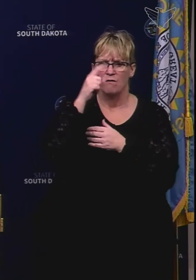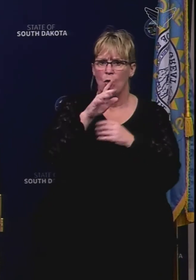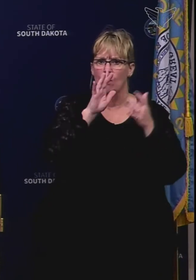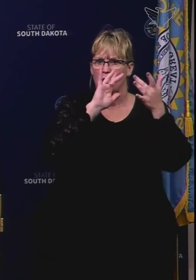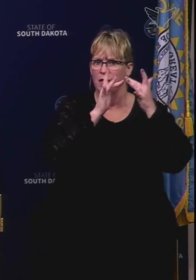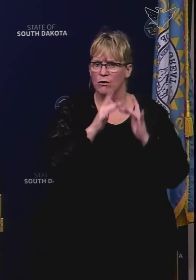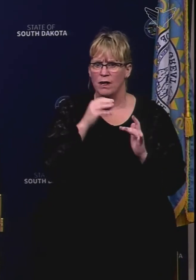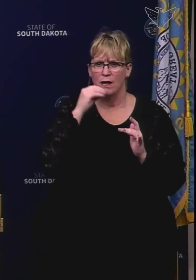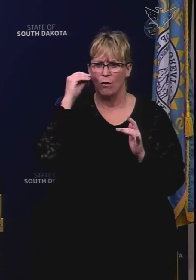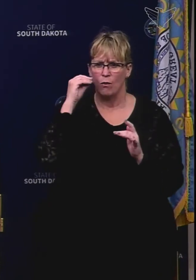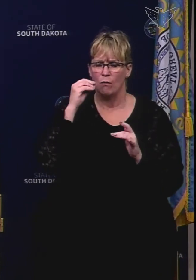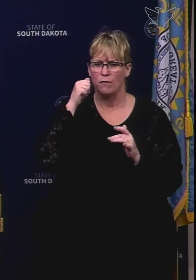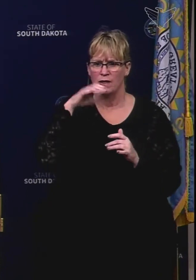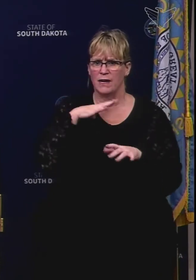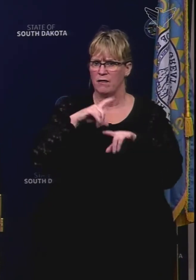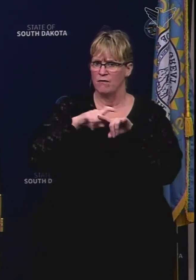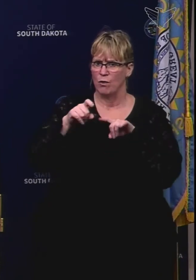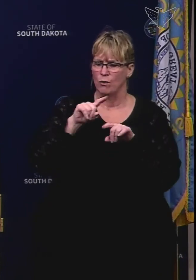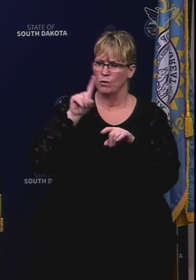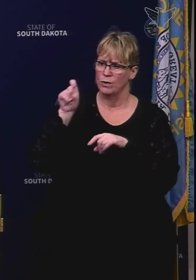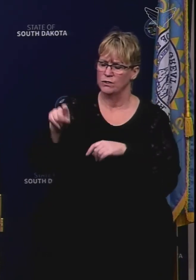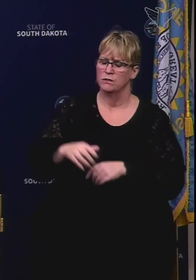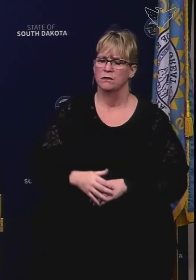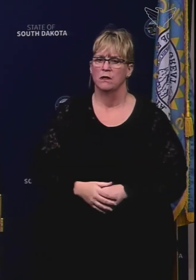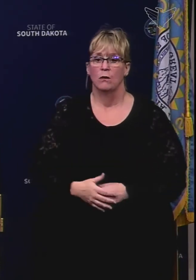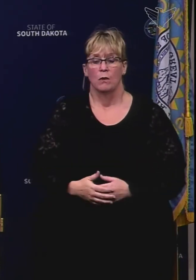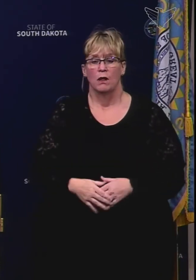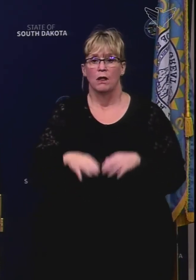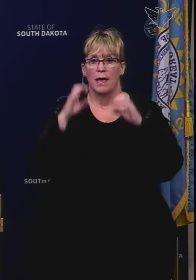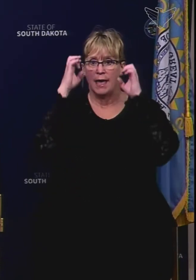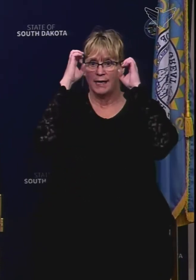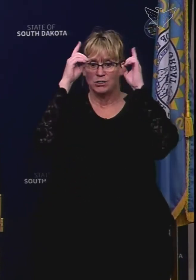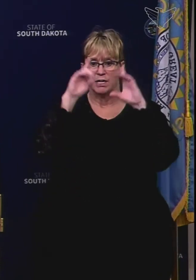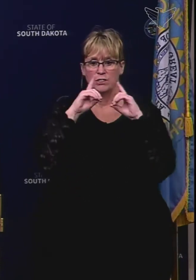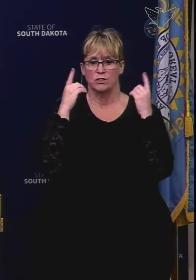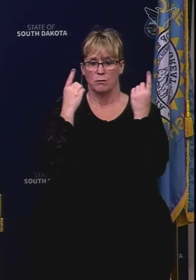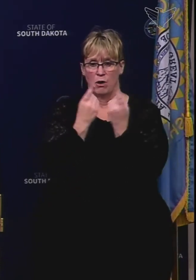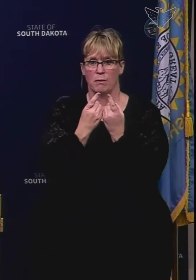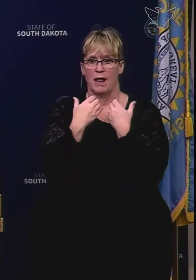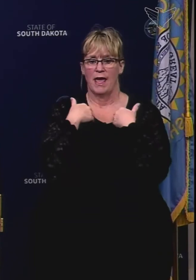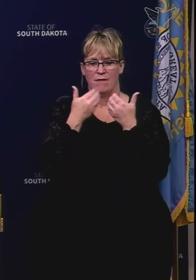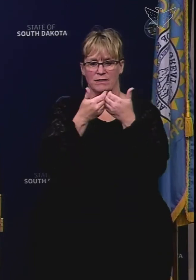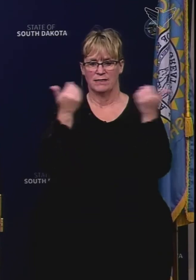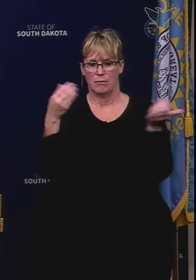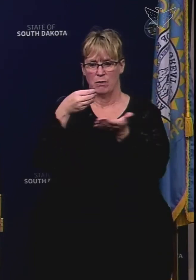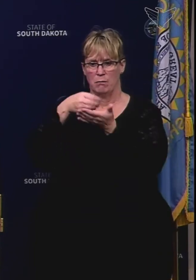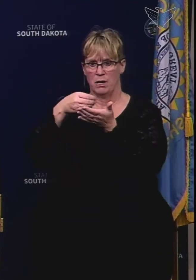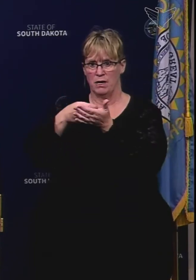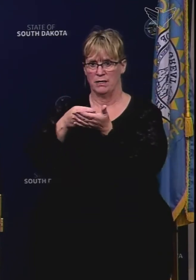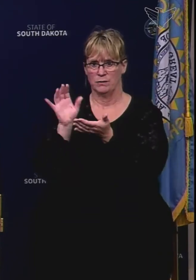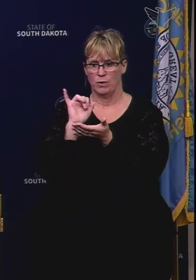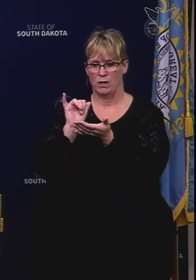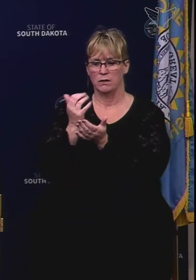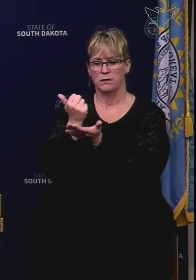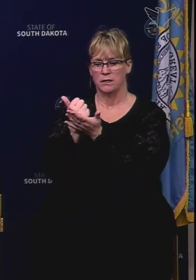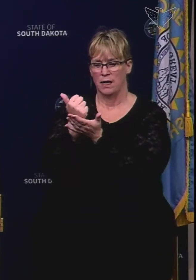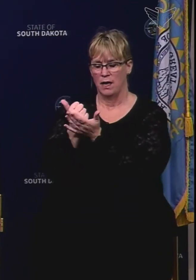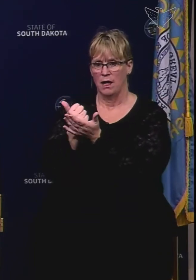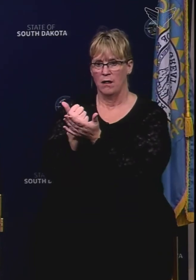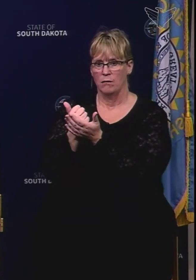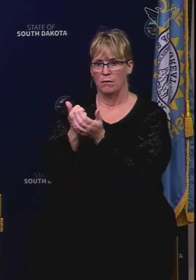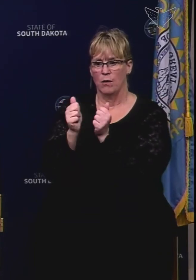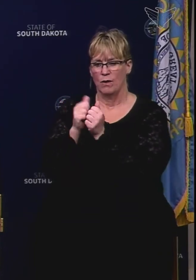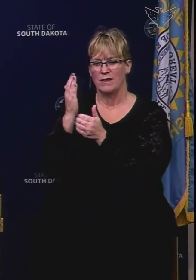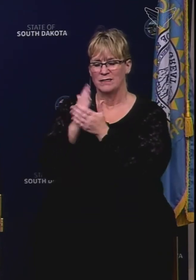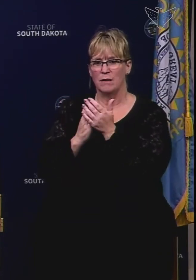at home or that kind of thing. Well, the education department did get separate funding as well that would help facilitate